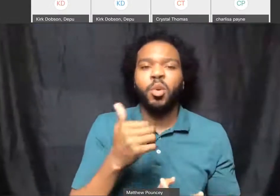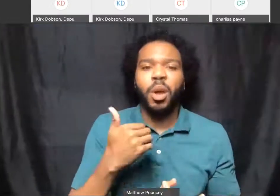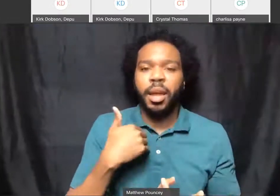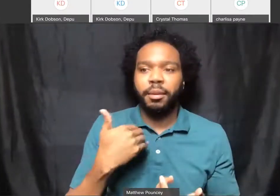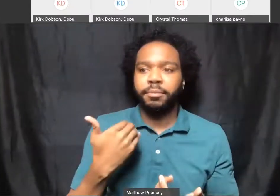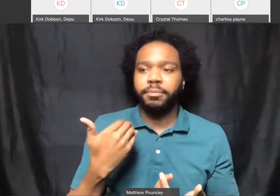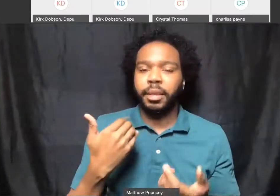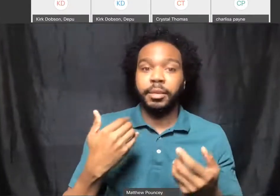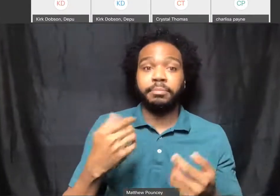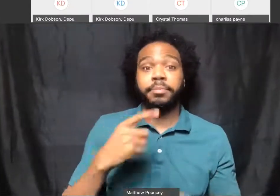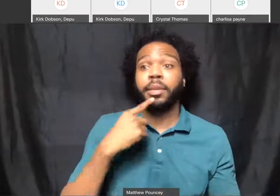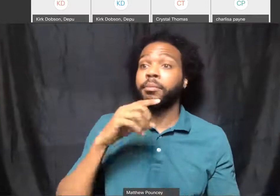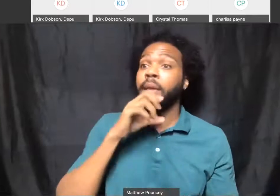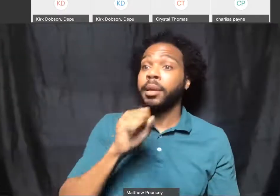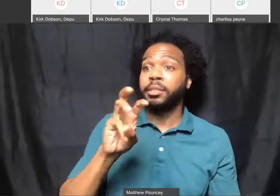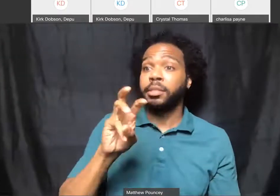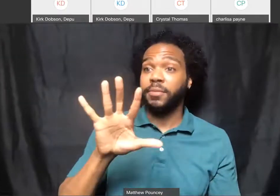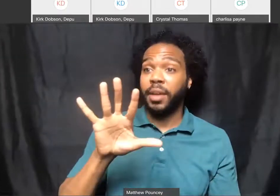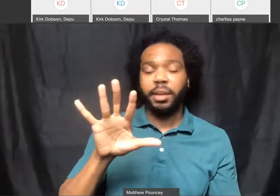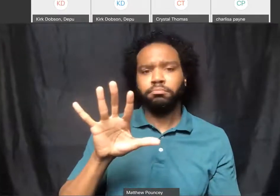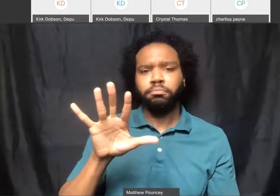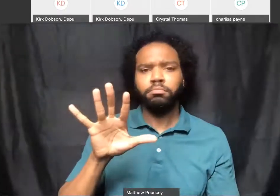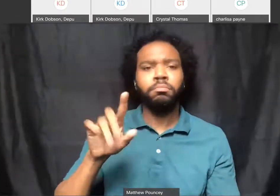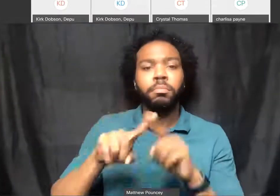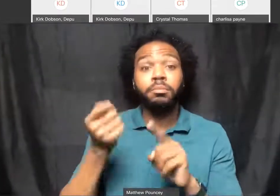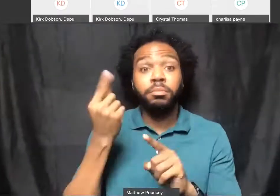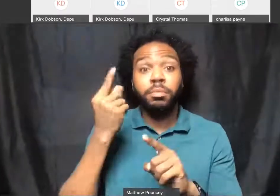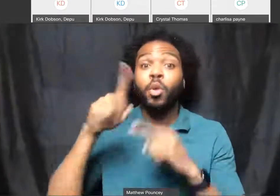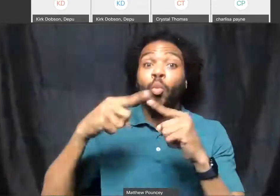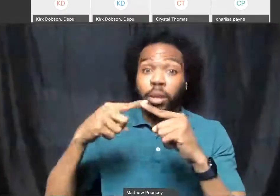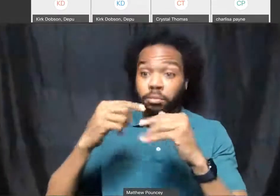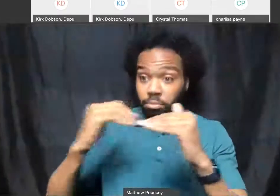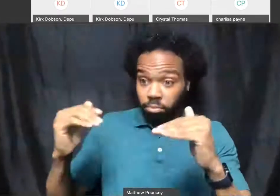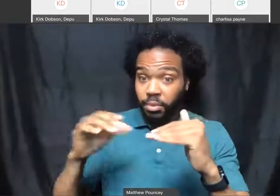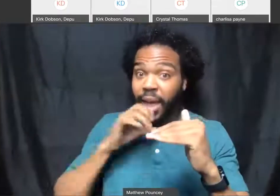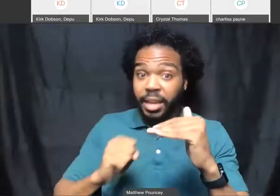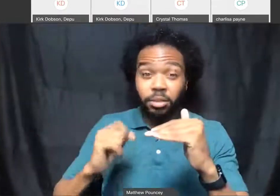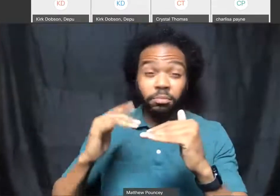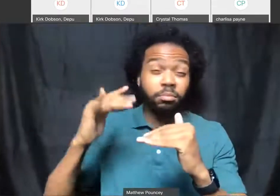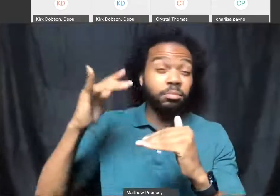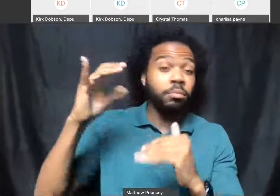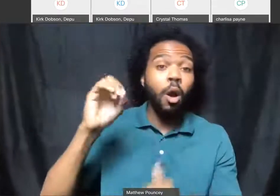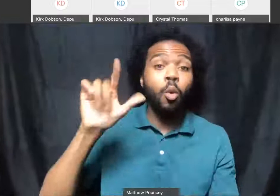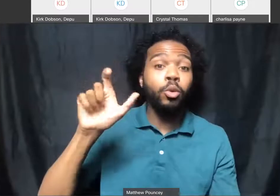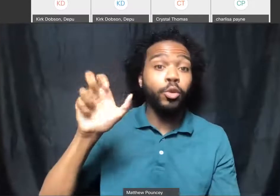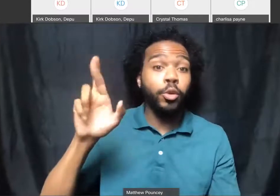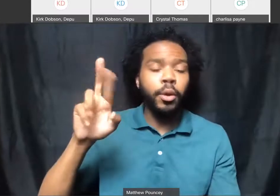just say, as you get older, the risk of severe illness from COVID-19 increases.